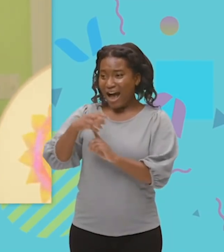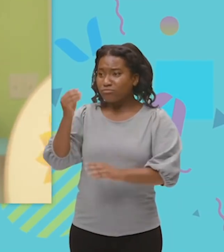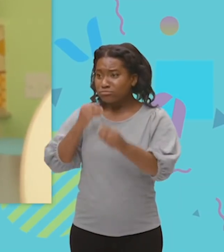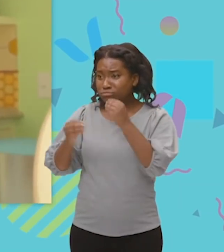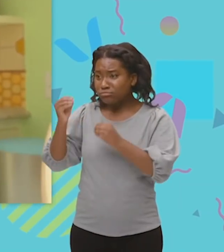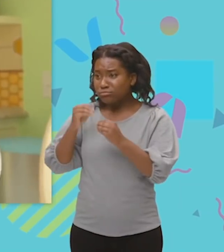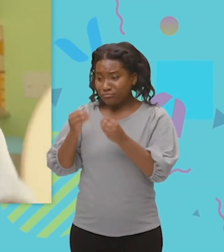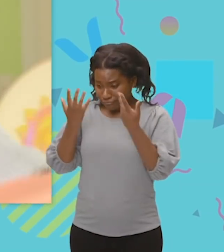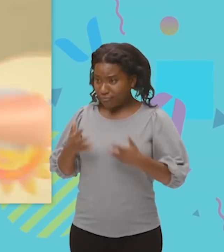Broccoli's all